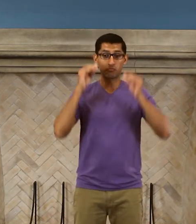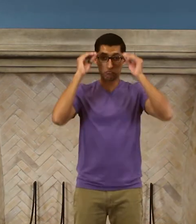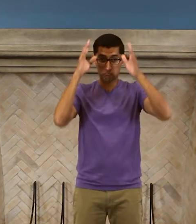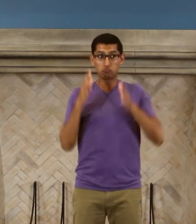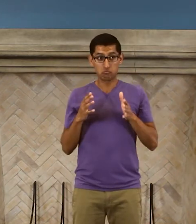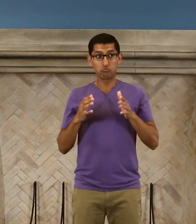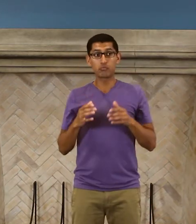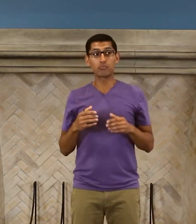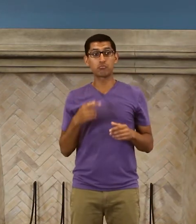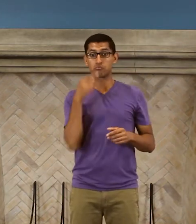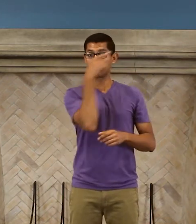sign language.